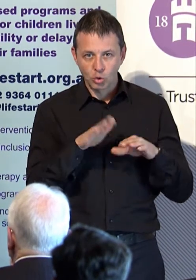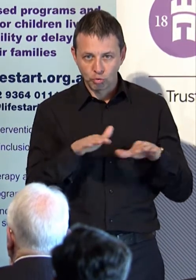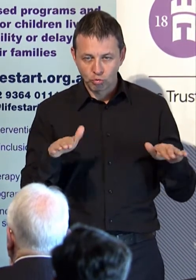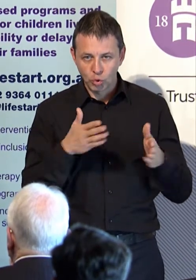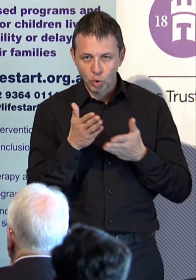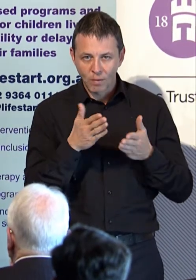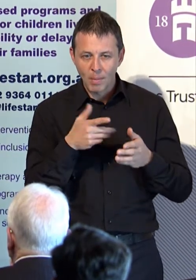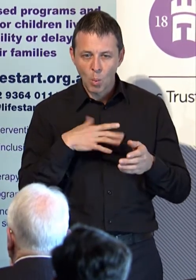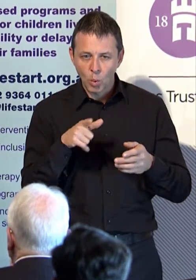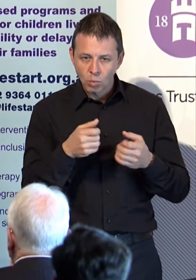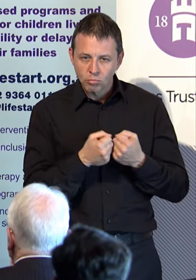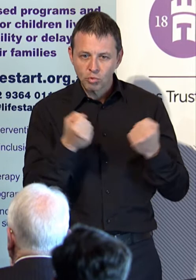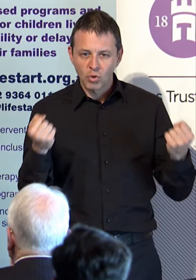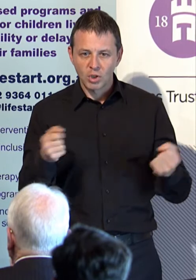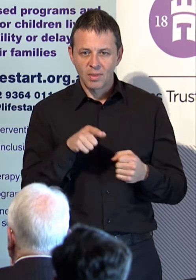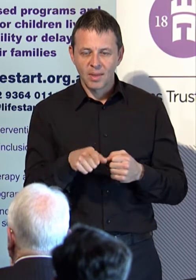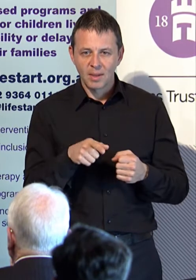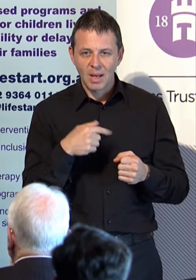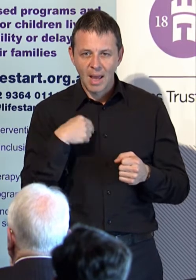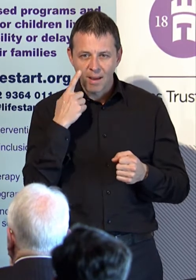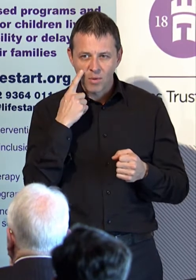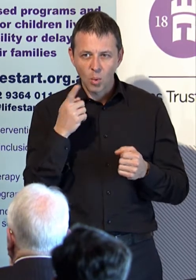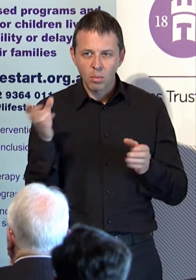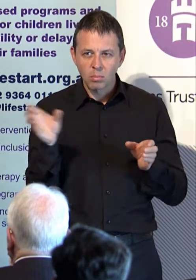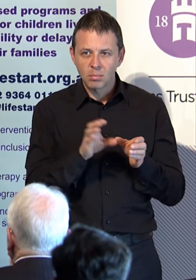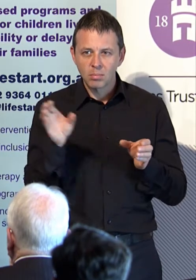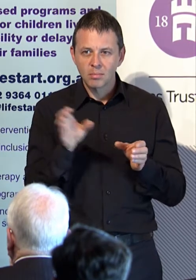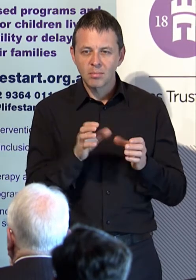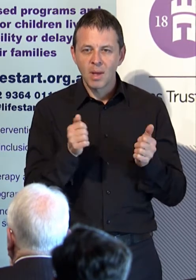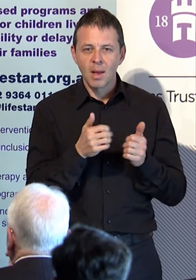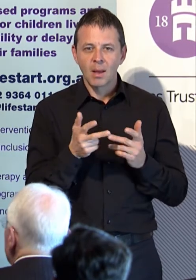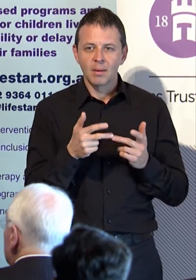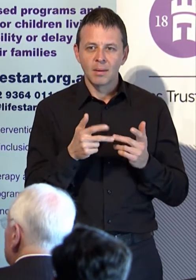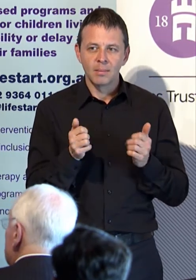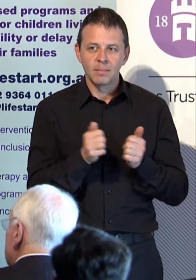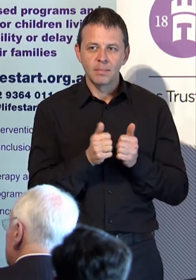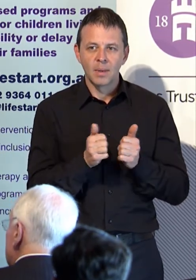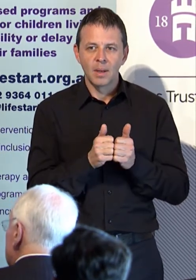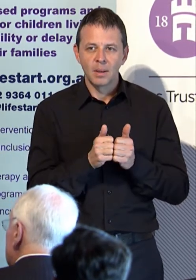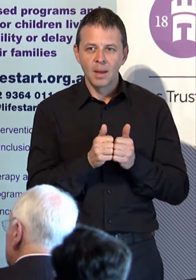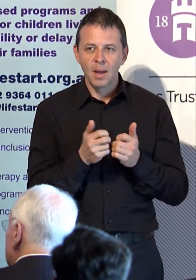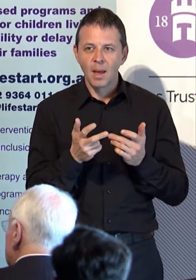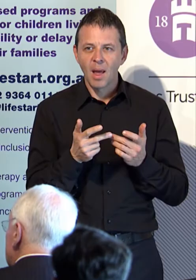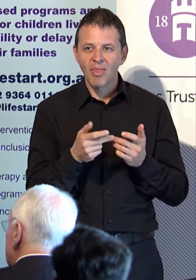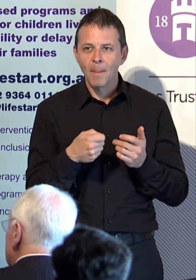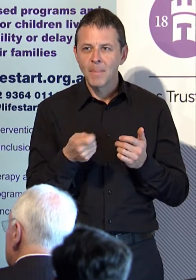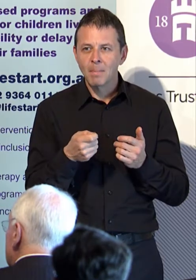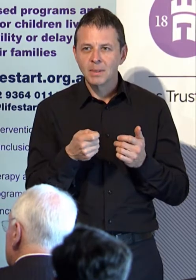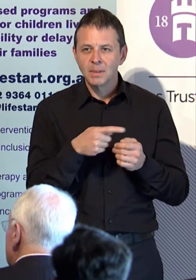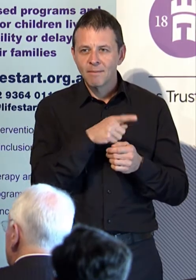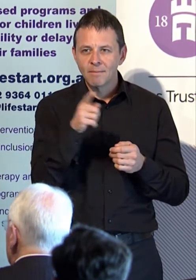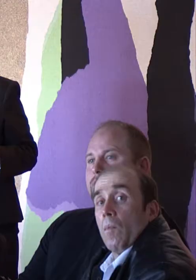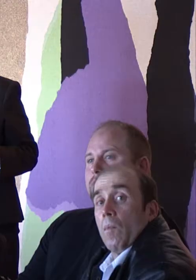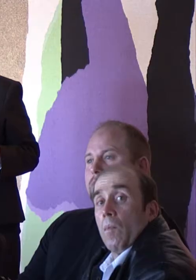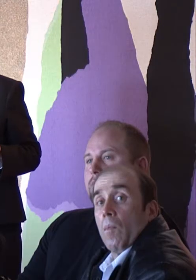that. We'd like for you to look at, with other partners, how we could actually bring in other members of a disability community. So